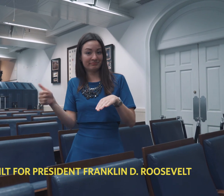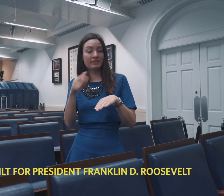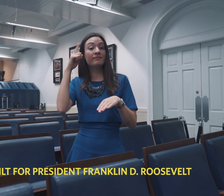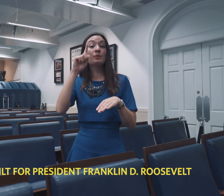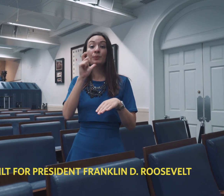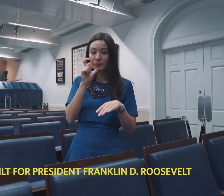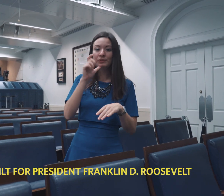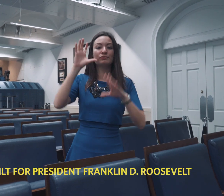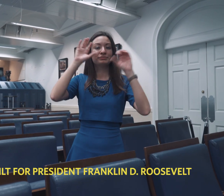D. Roosevelt,